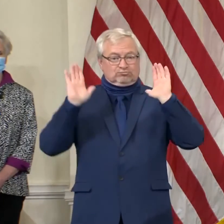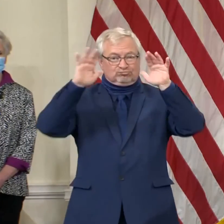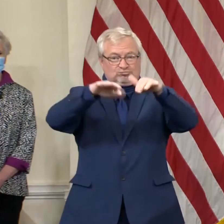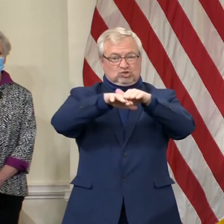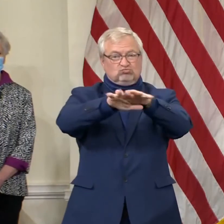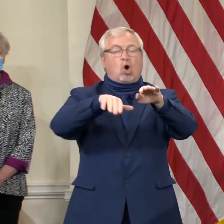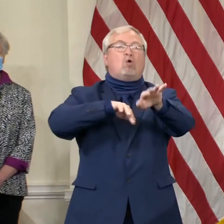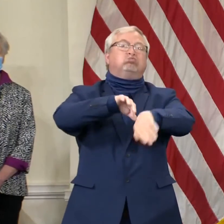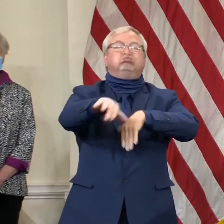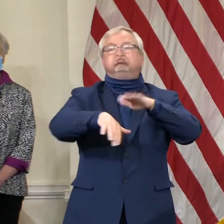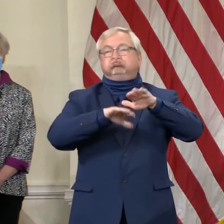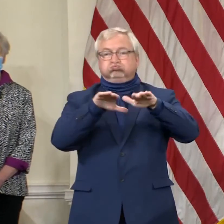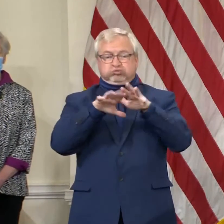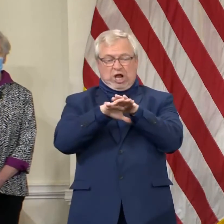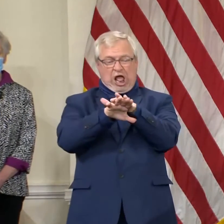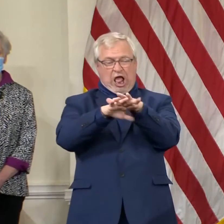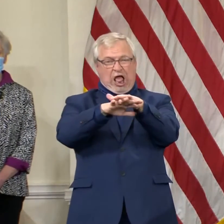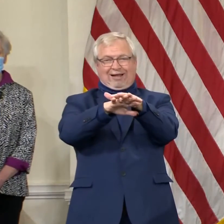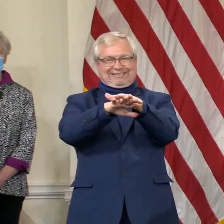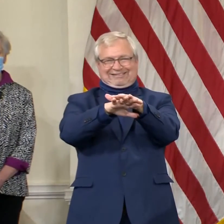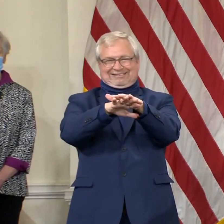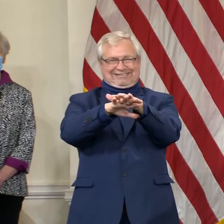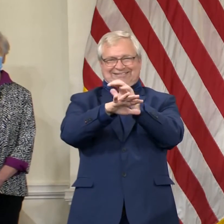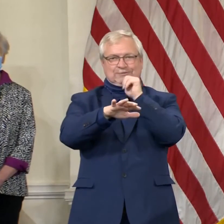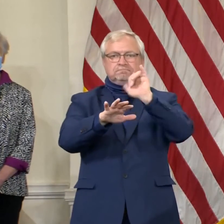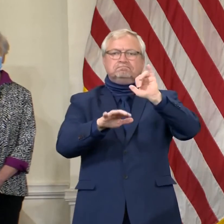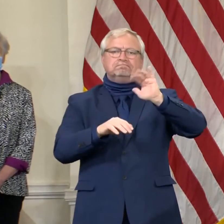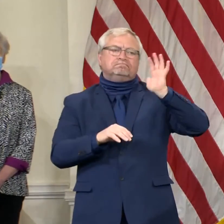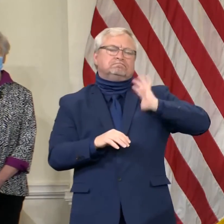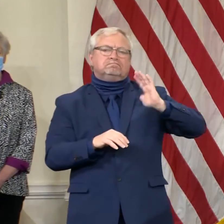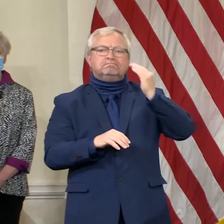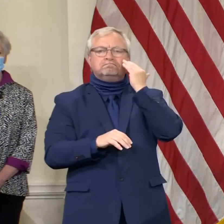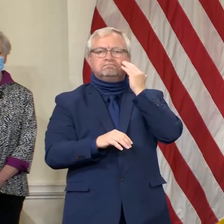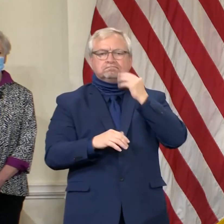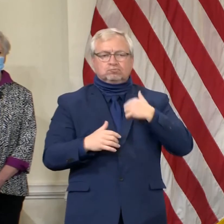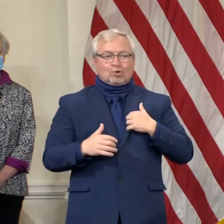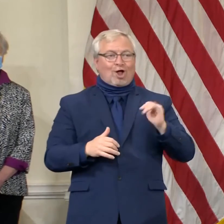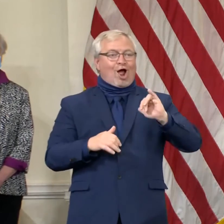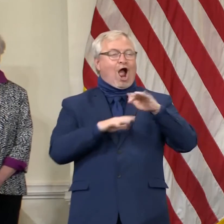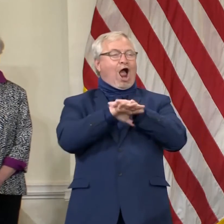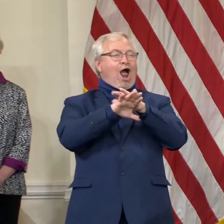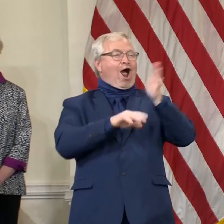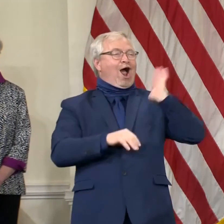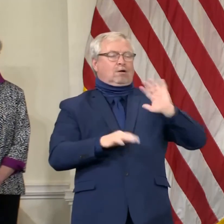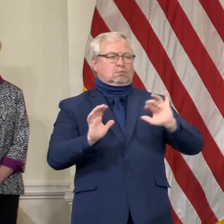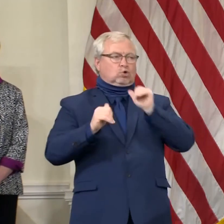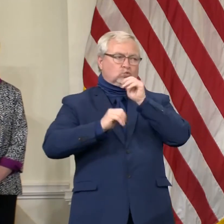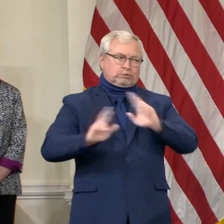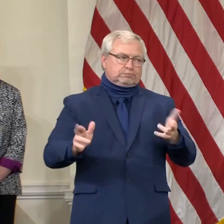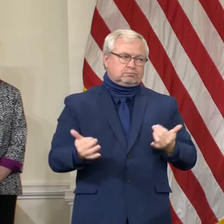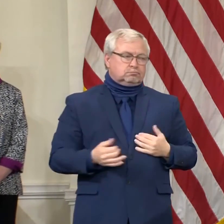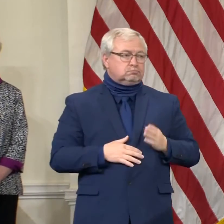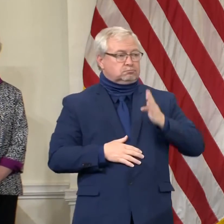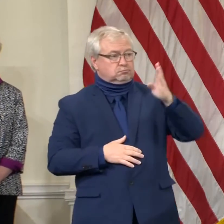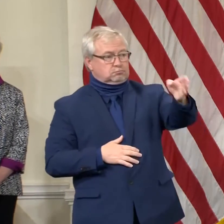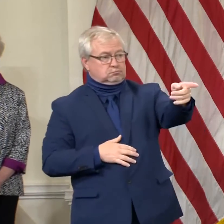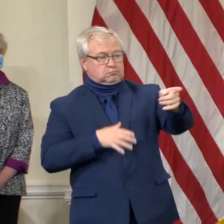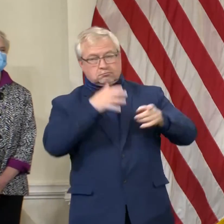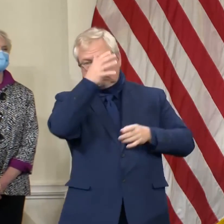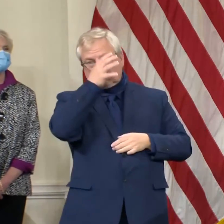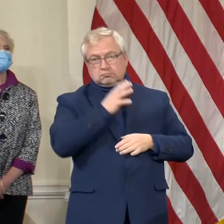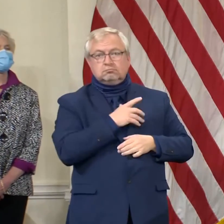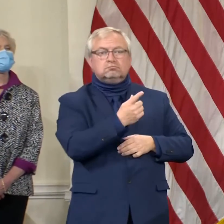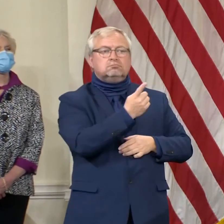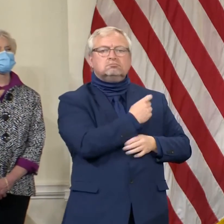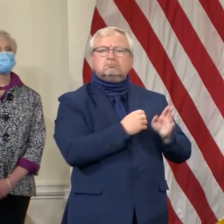going about their normal way that they would go, we're not quite ready for that, I don't think. Governor, how much has the state spent on PPE